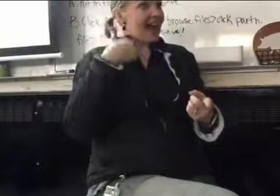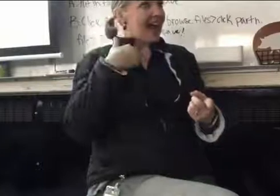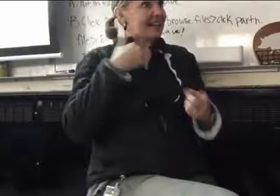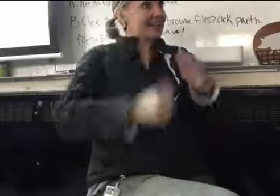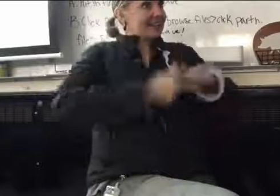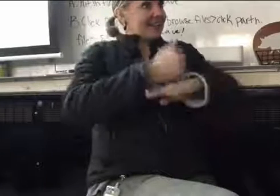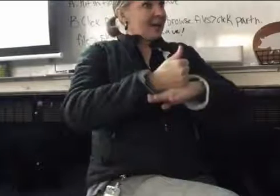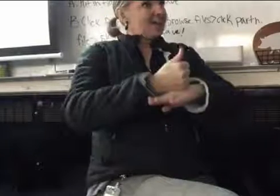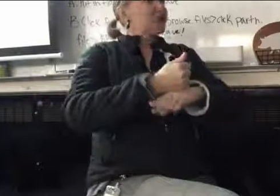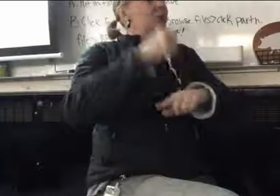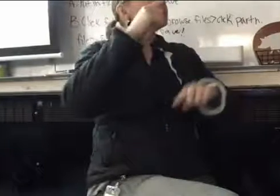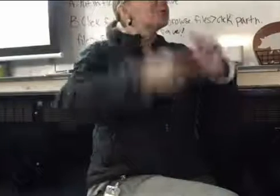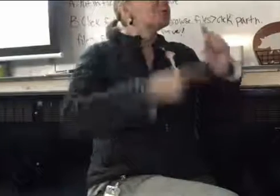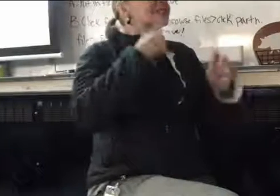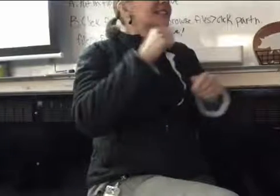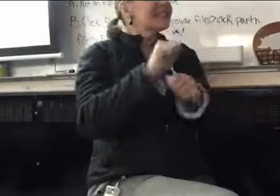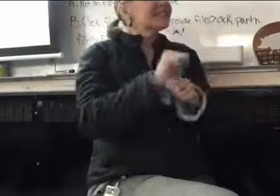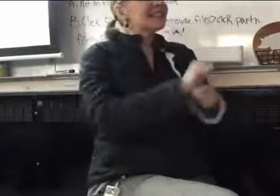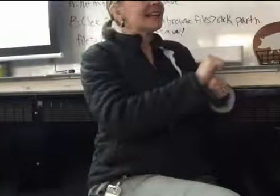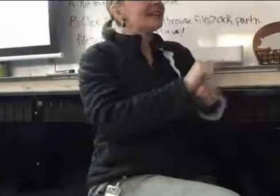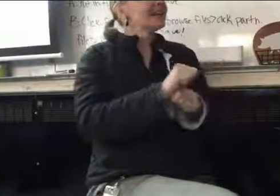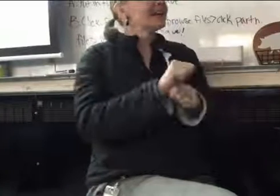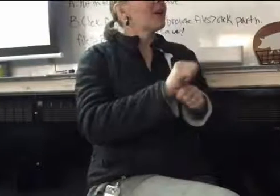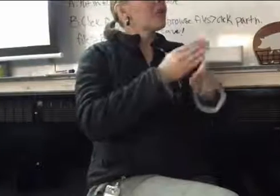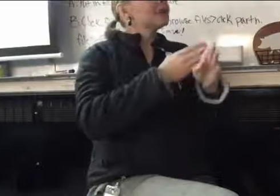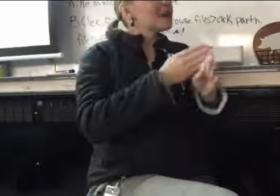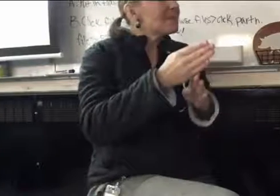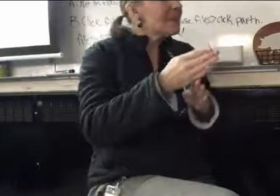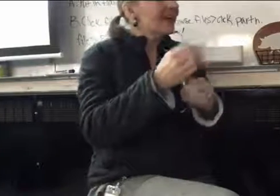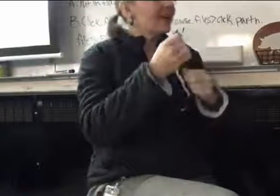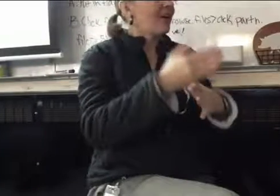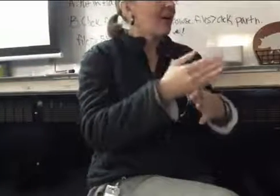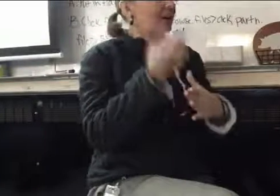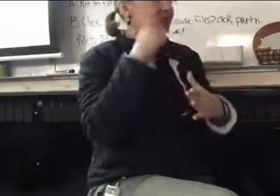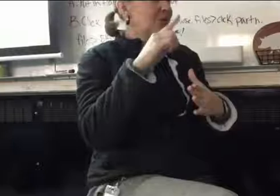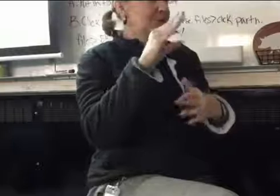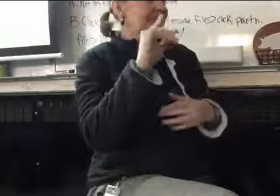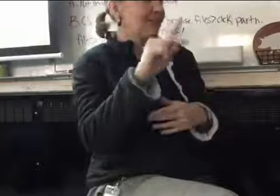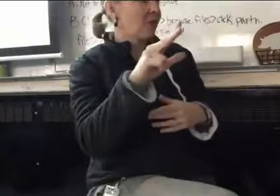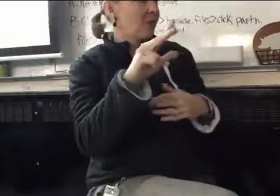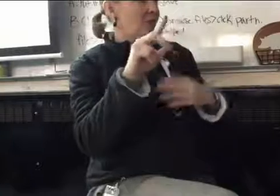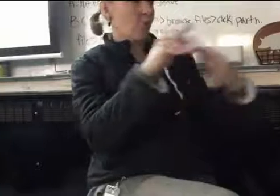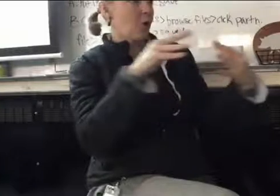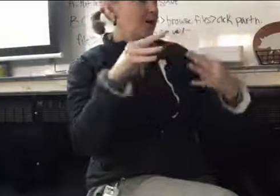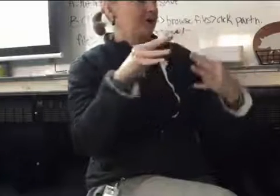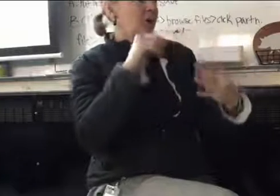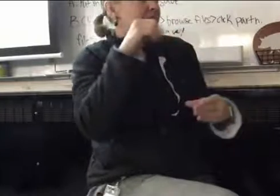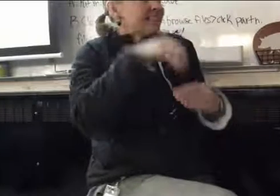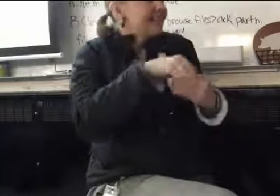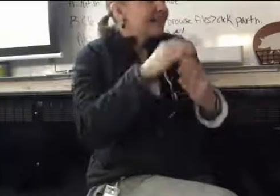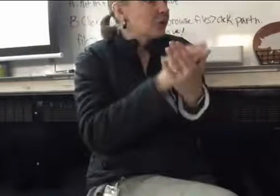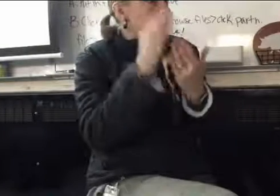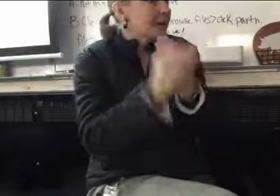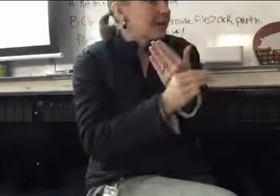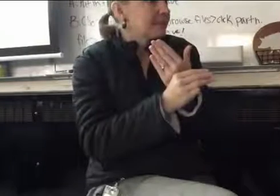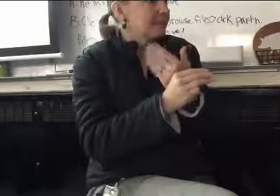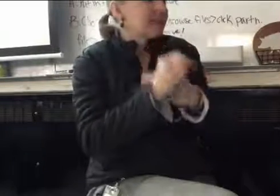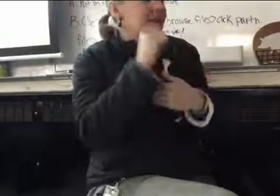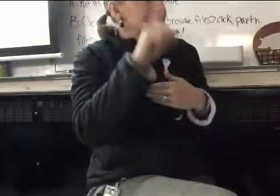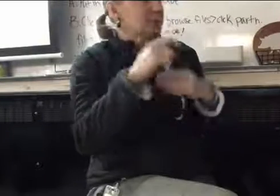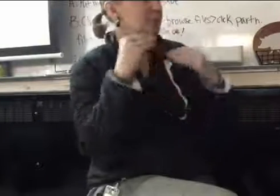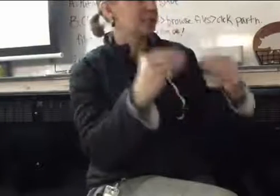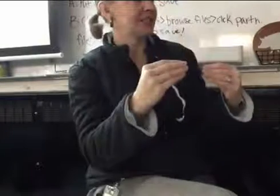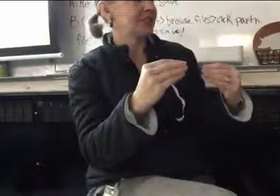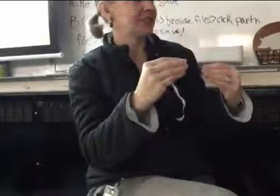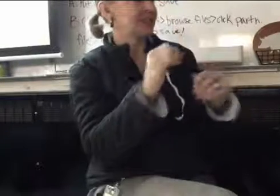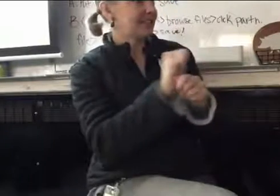you could not say that slavery was a major cause of the Civil War. It was not in their curriculum. You were not supposed to teach that slavery was